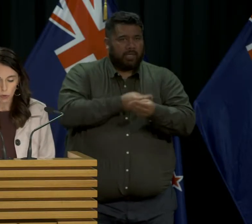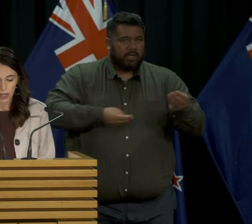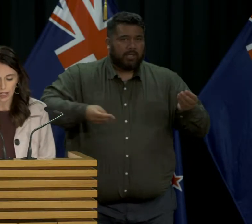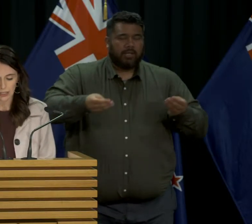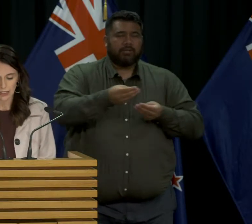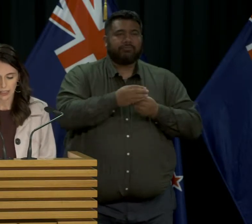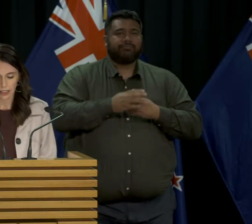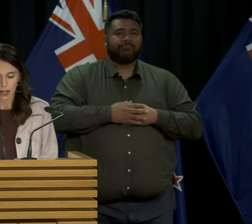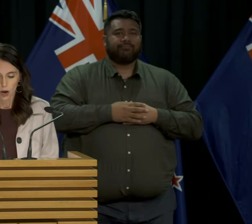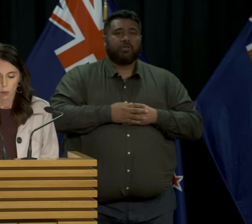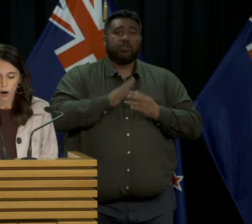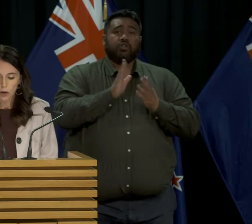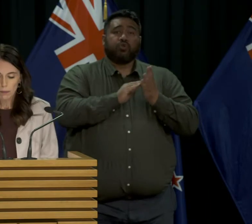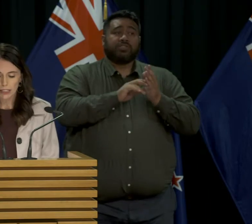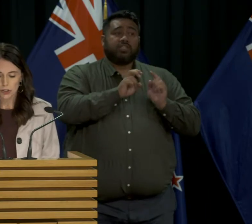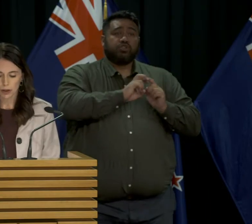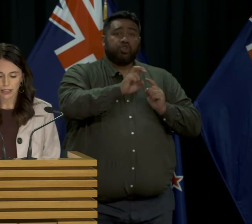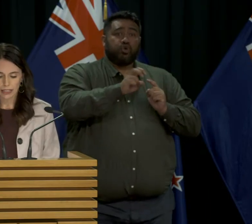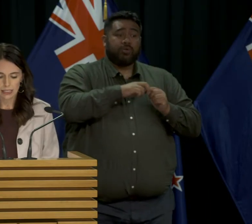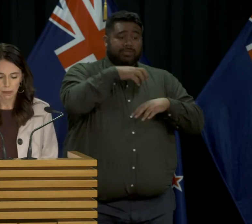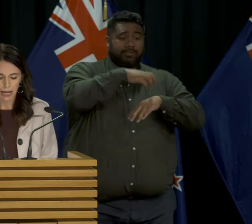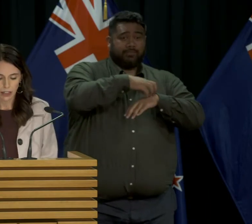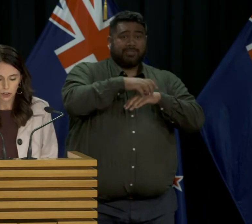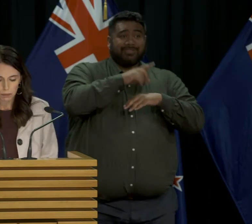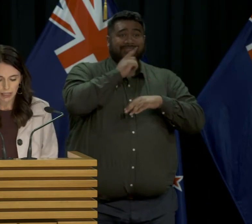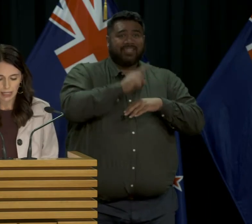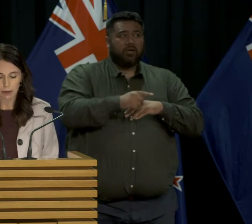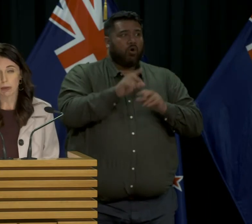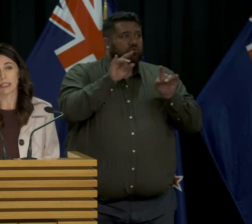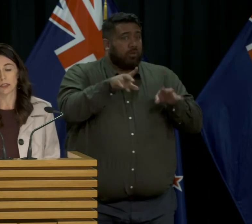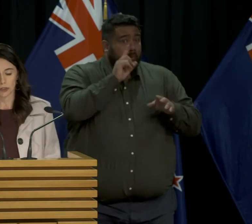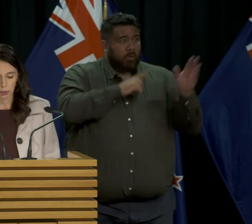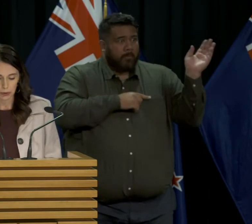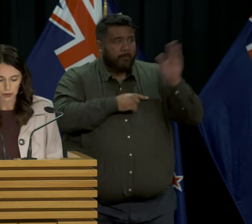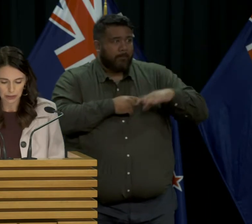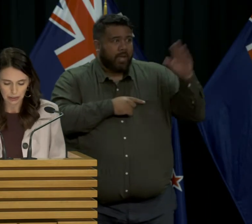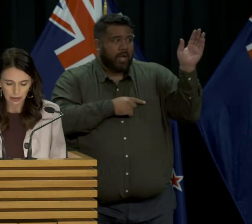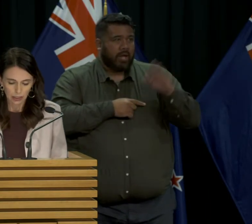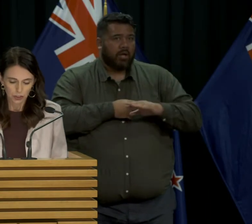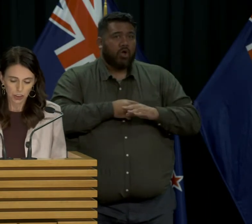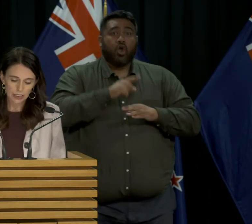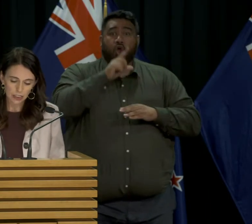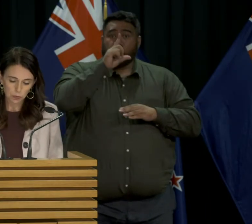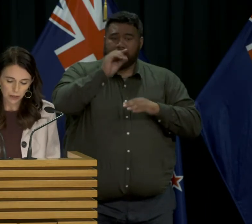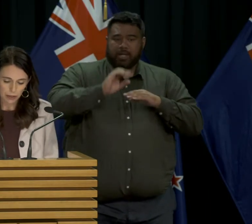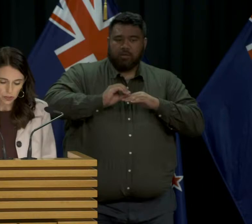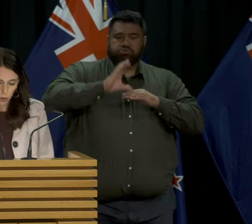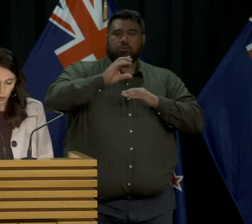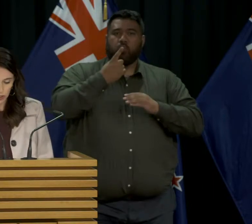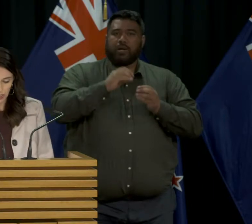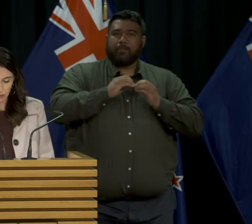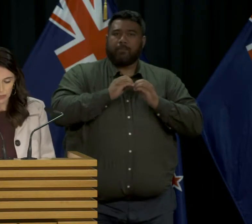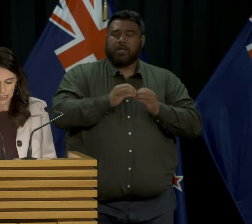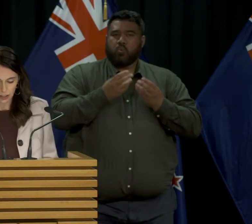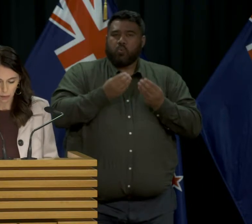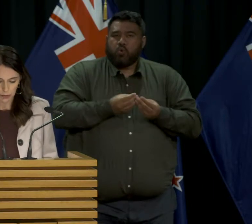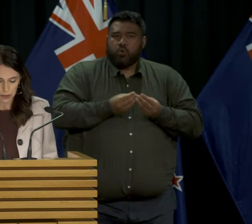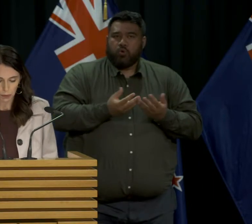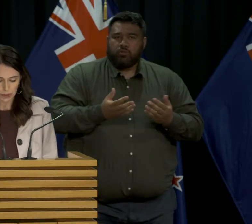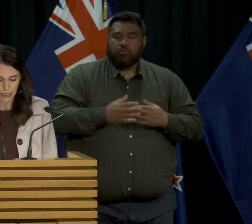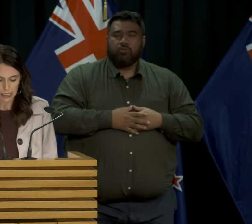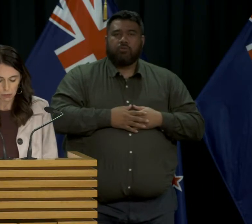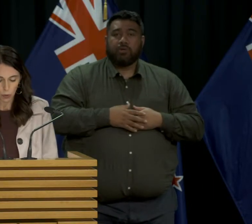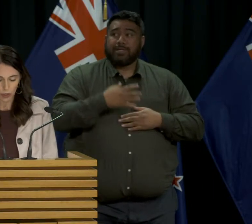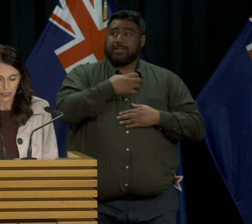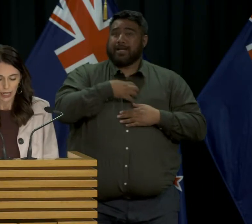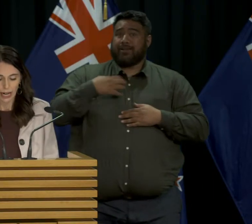Zealand forecasting, welcoming Australians back could mean a $1 billion boost. Just this week, we saw that the government's economic